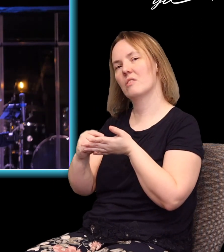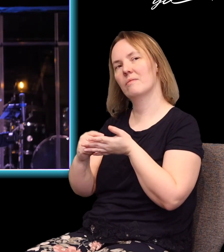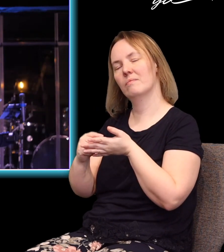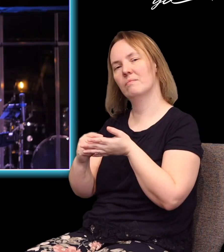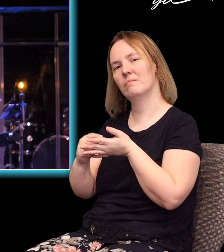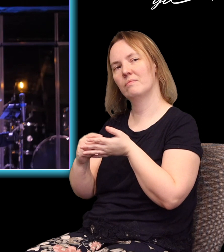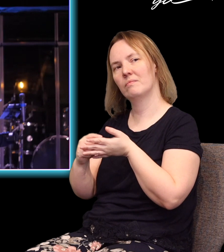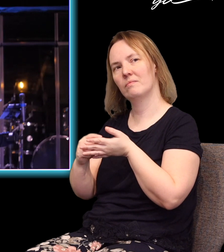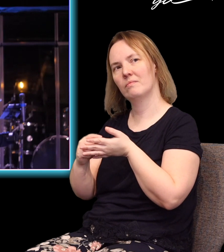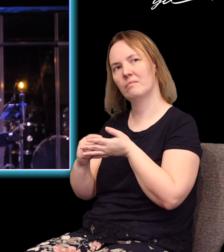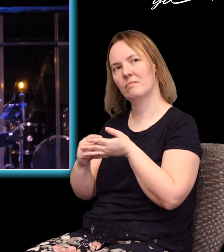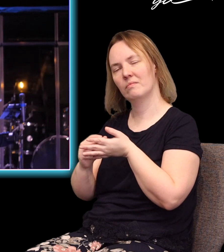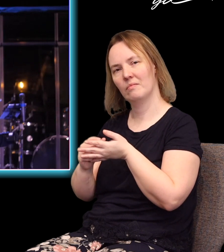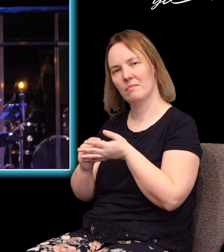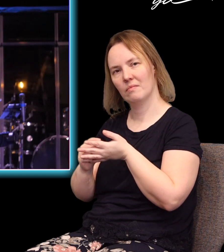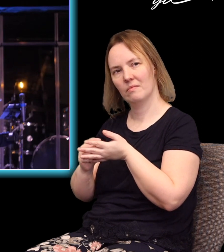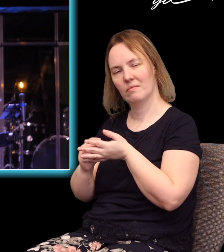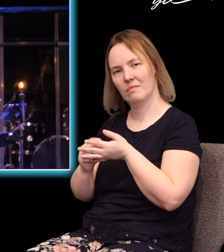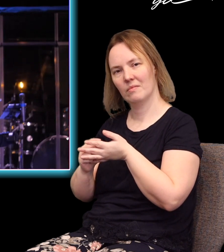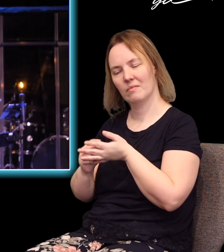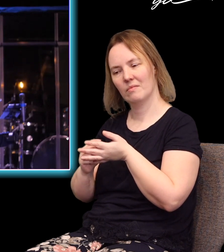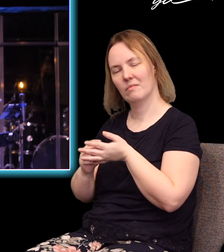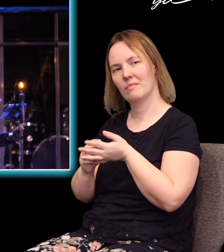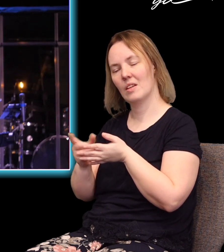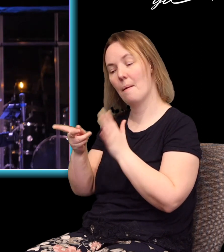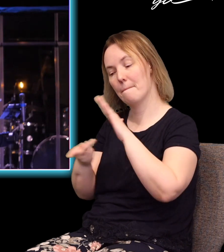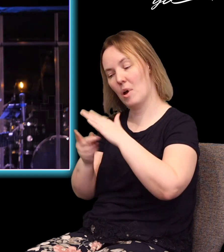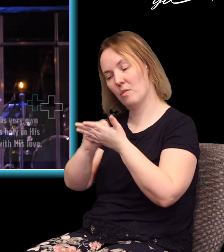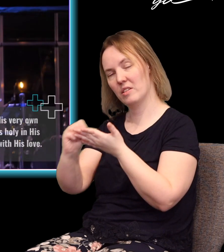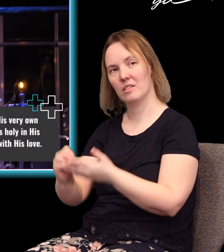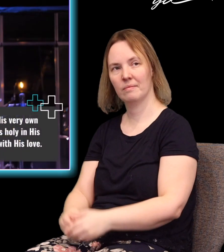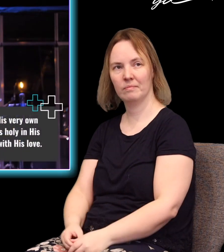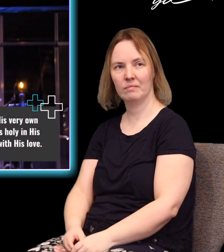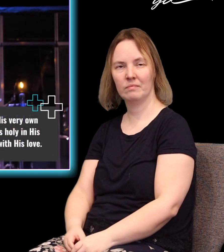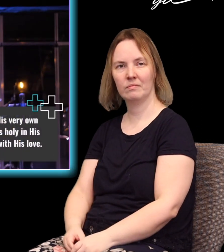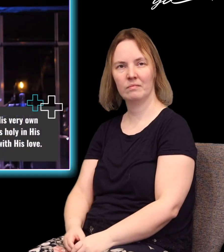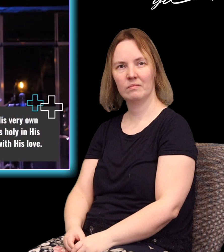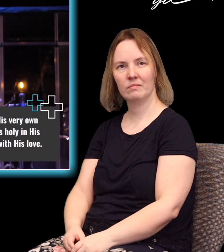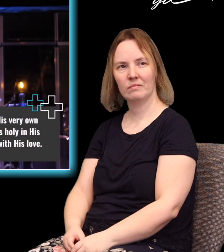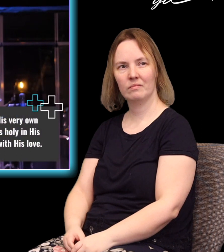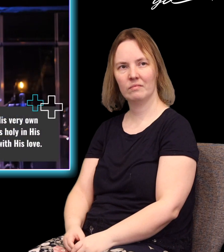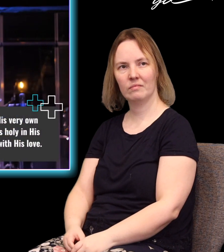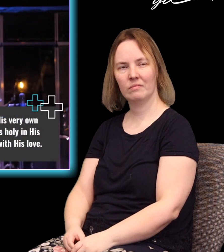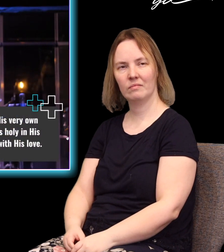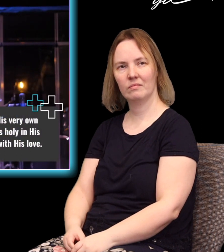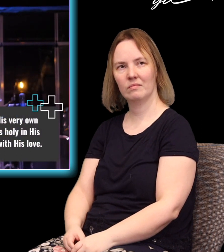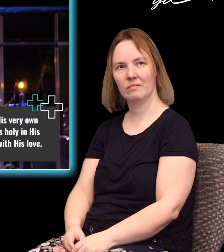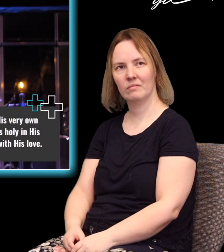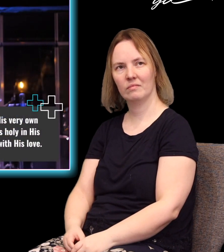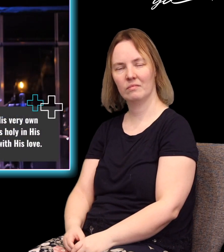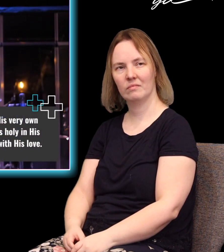we read it together? We read it at the opening of the service. Ephesians 1 and 4. Paul writes, long ago, even before he made the